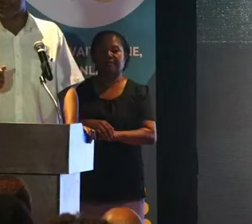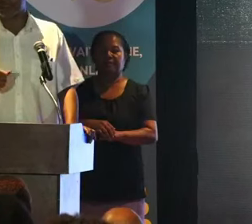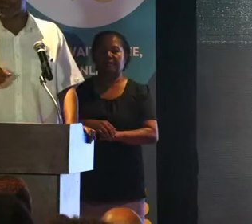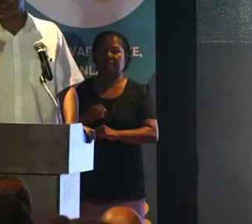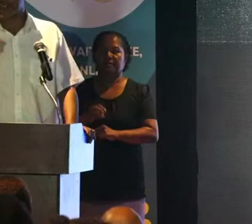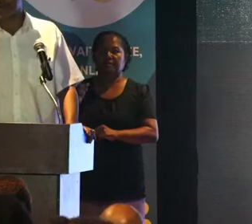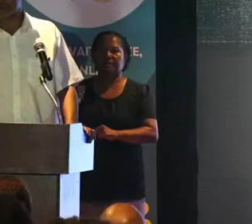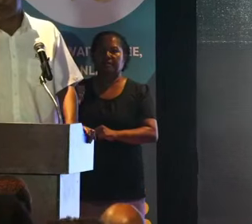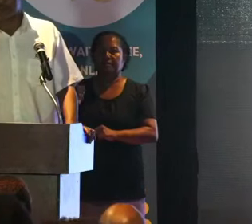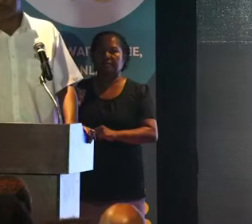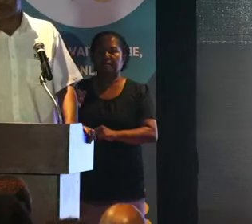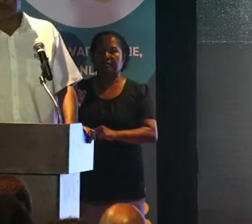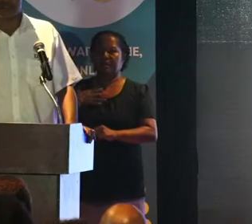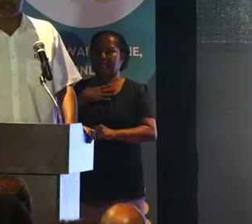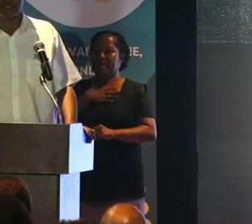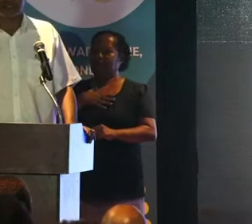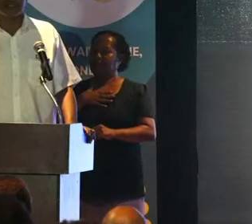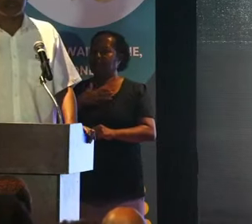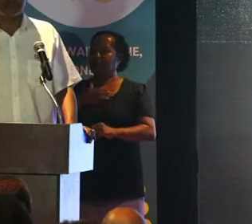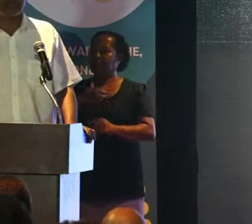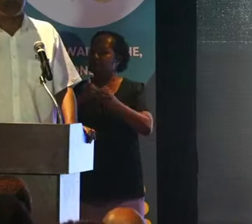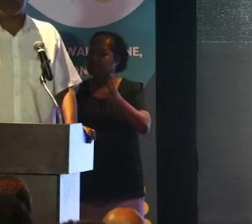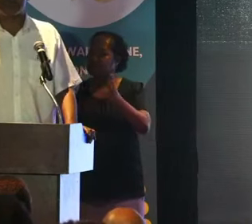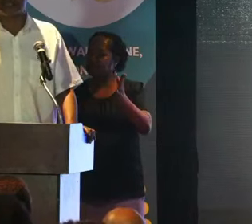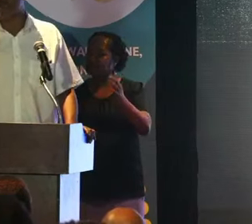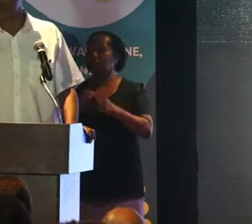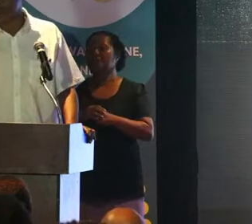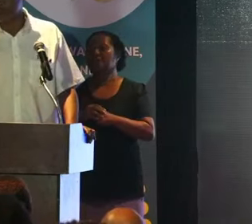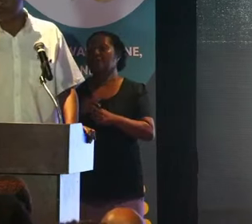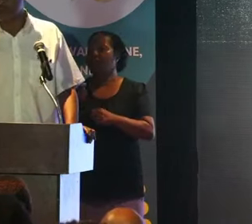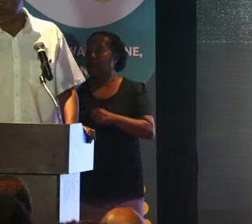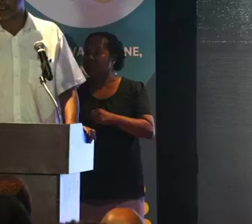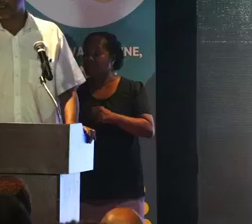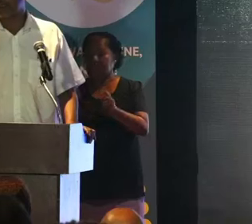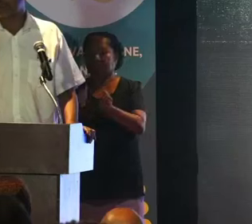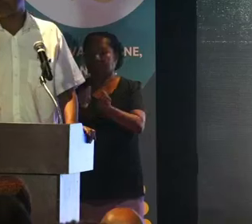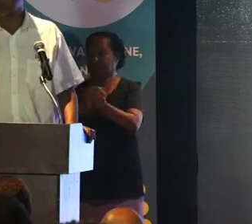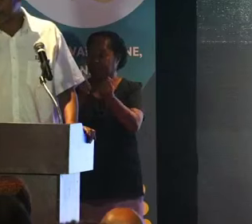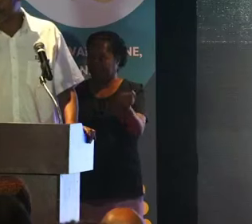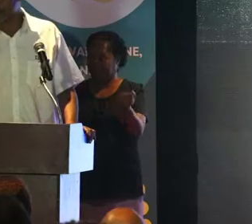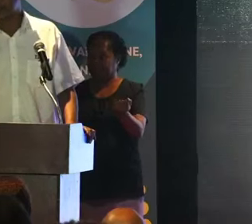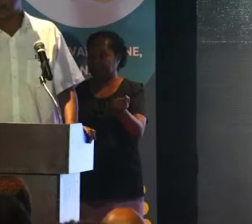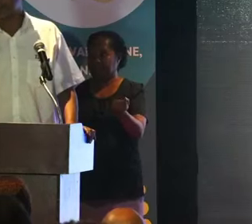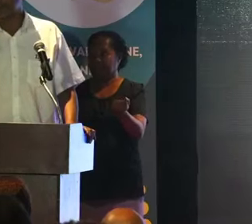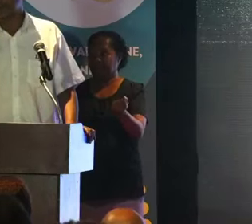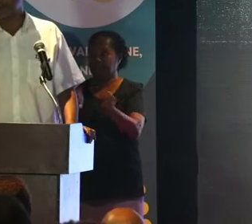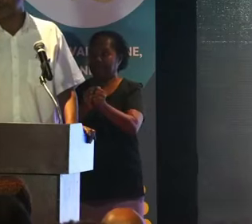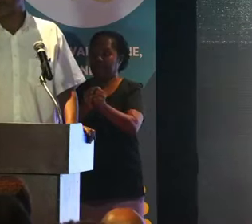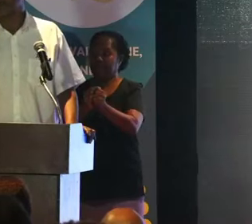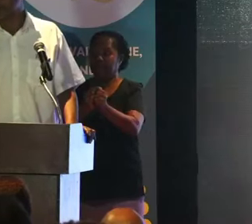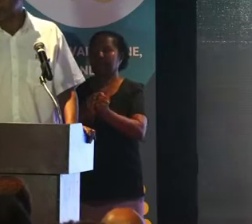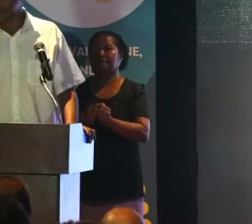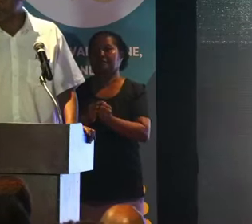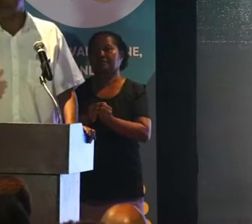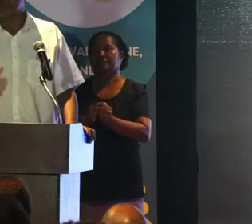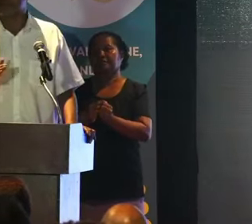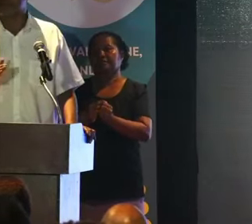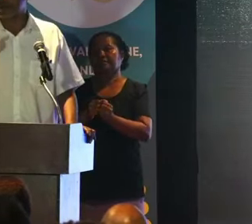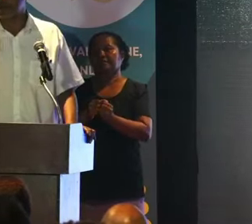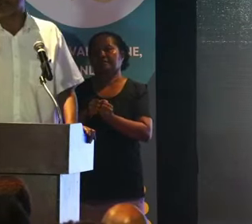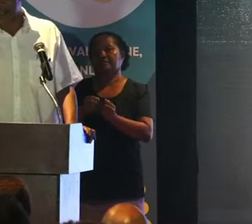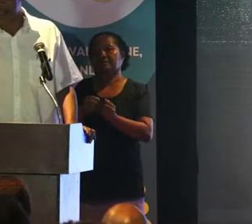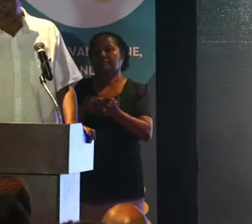approved intention, then you go to the newspapers, National or Post, and you publish it. That publication cost